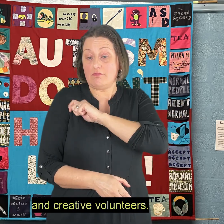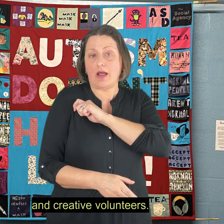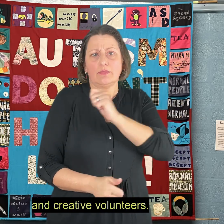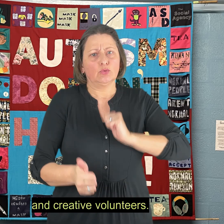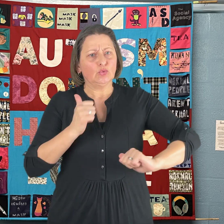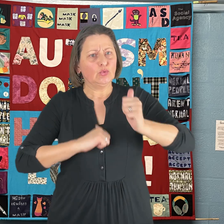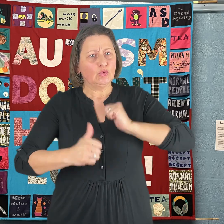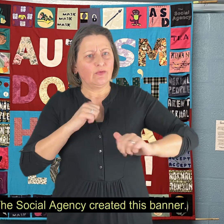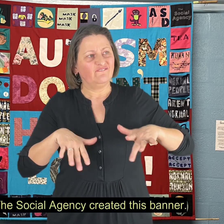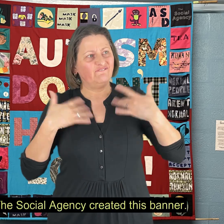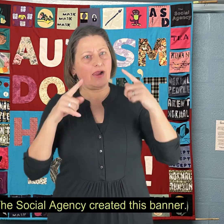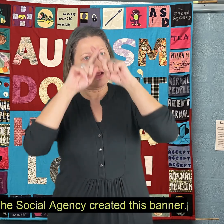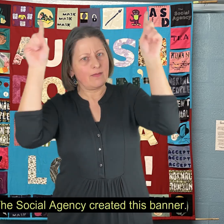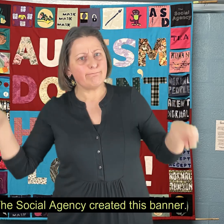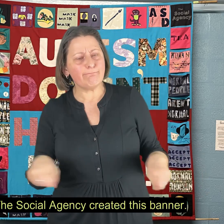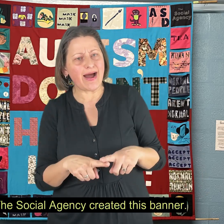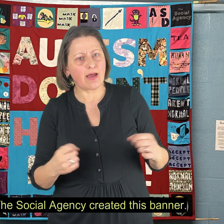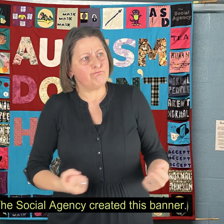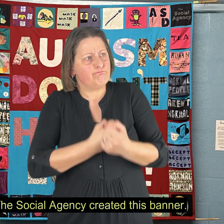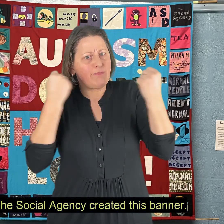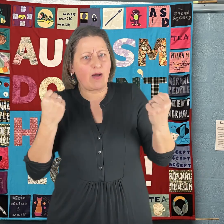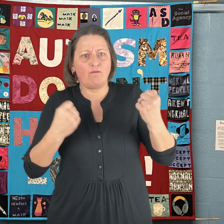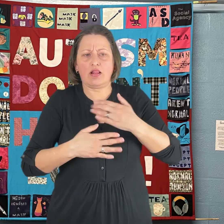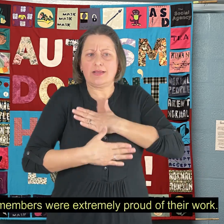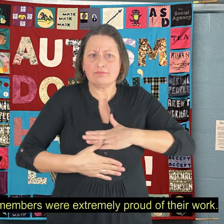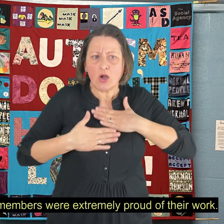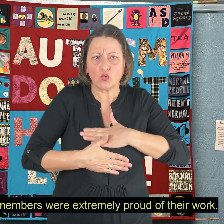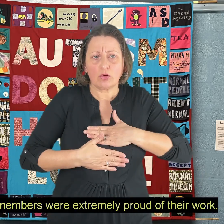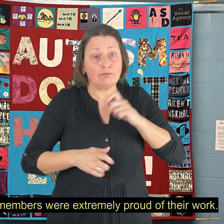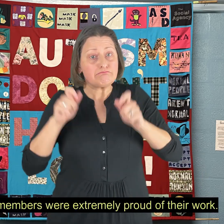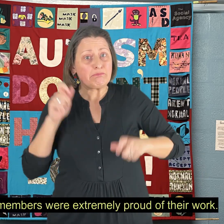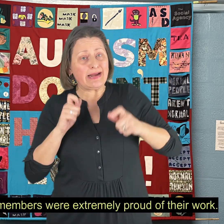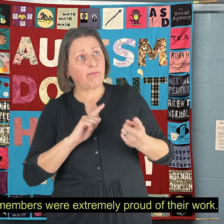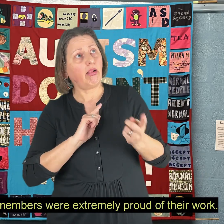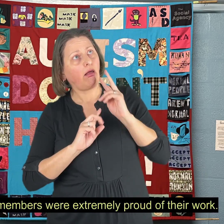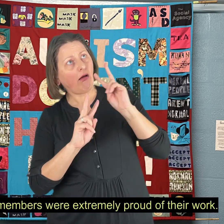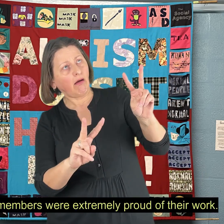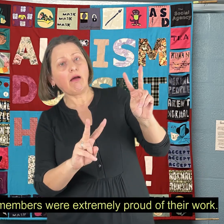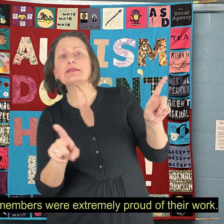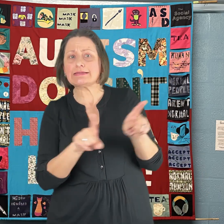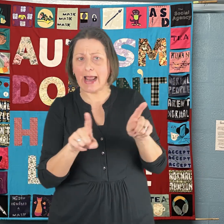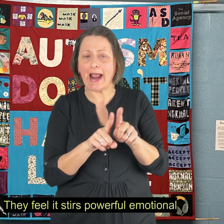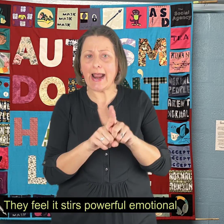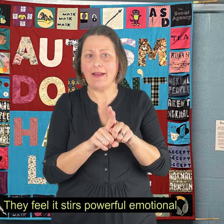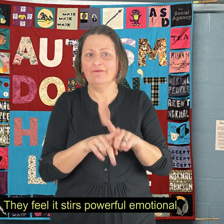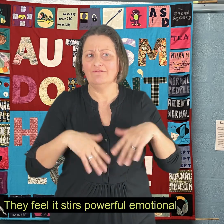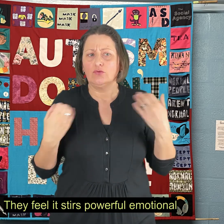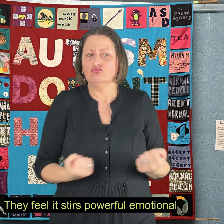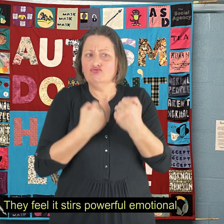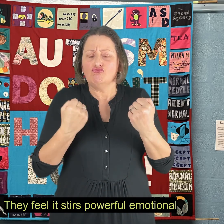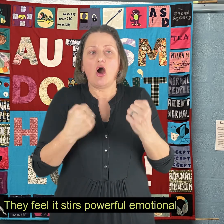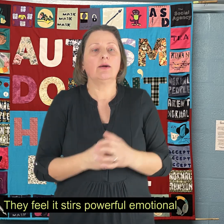creative volunteers. The Social Agency created this banner. Group members were extremely proud of their work. They feel